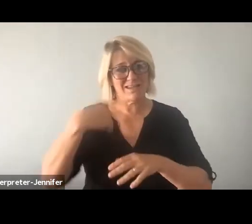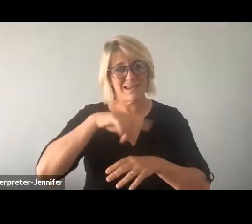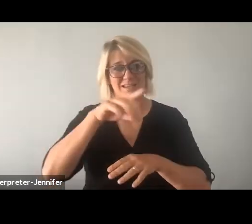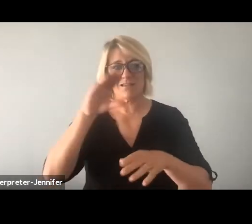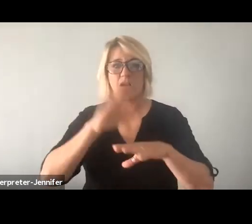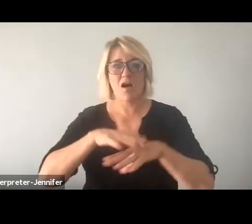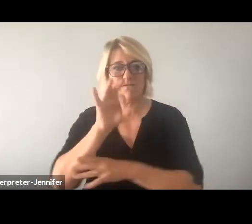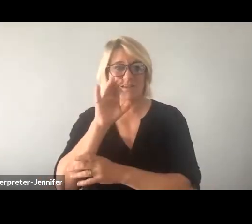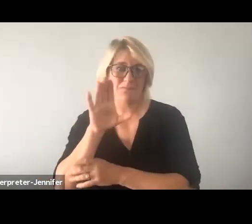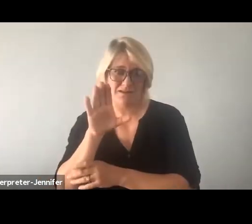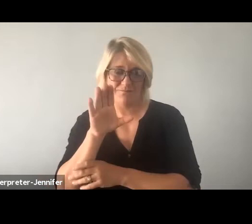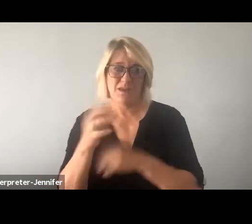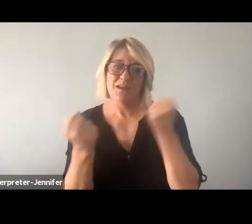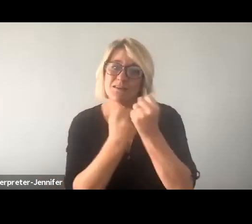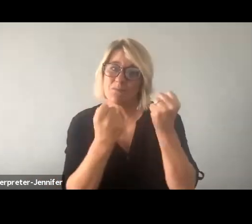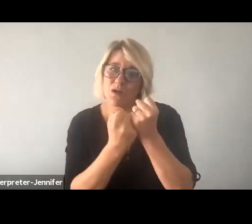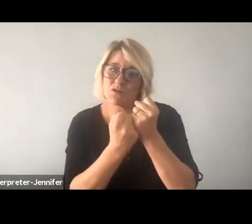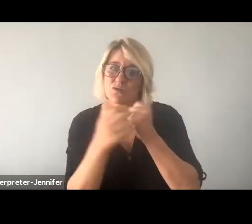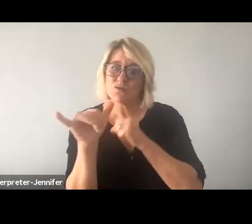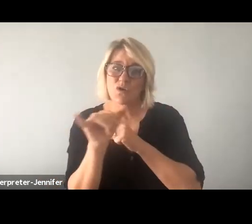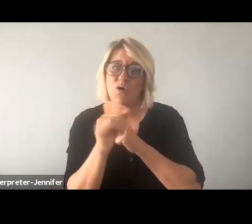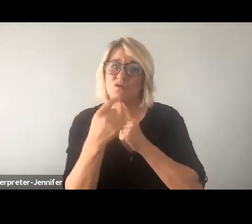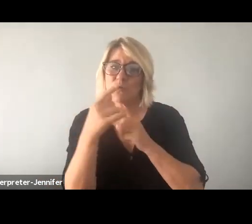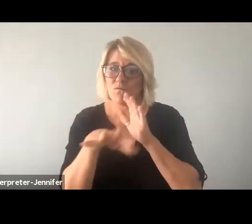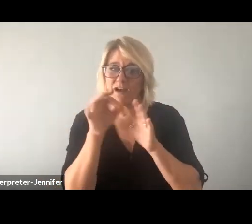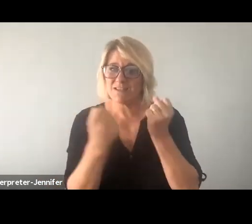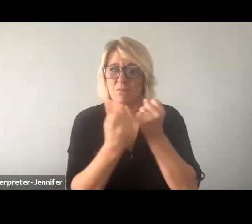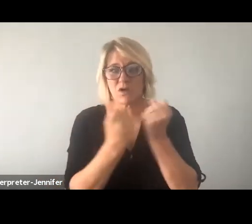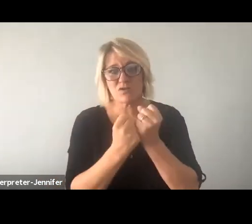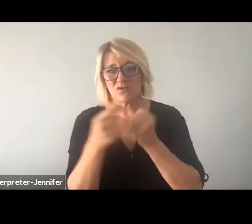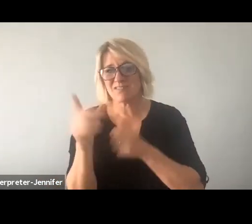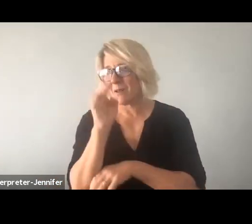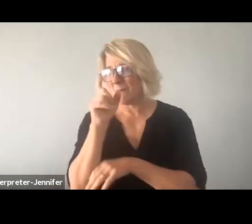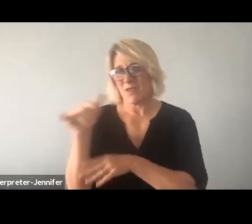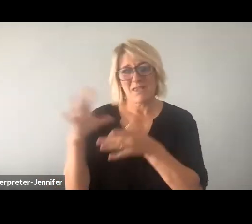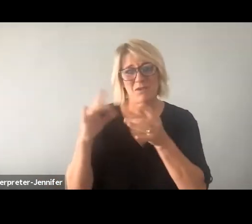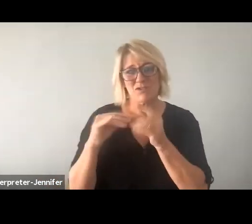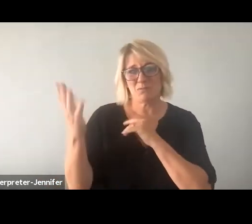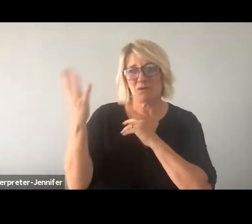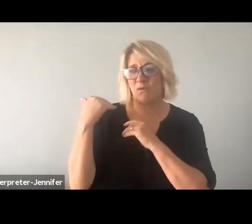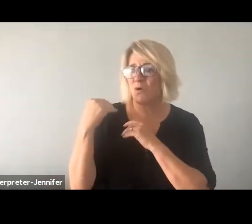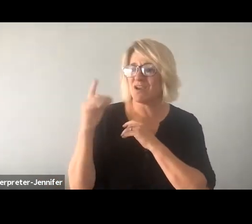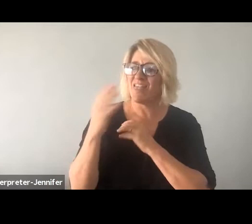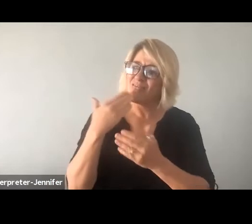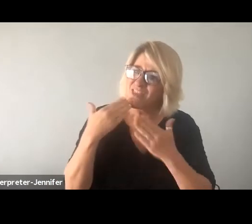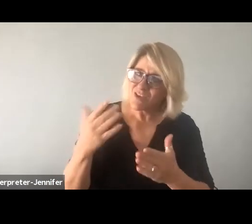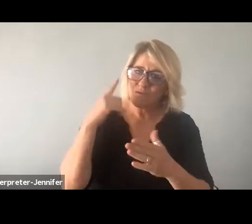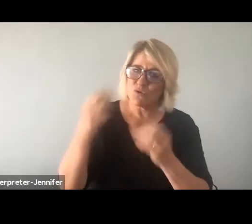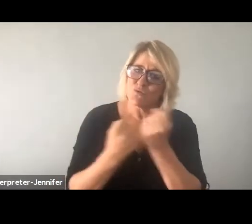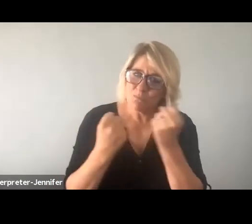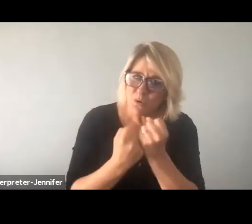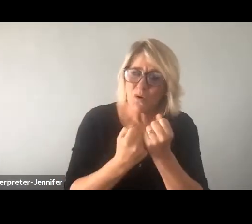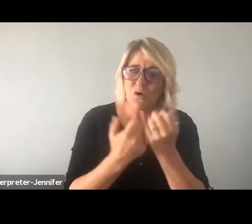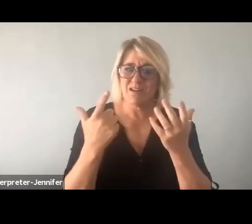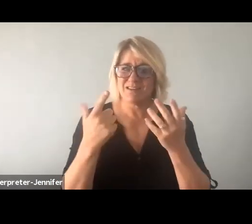again all of our sponsors Billy mentioned, and we could not do this without you. So please make sure to take a peek at those